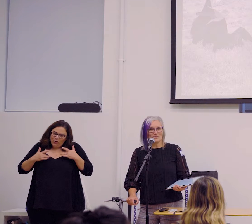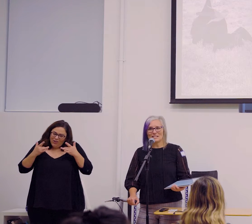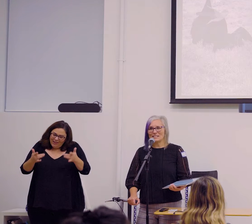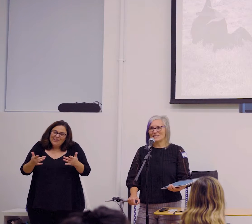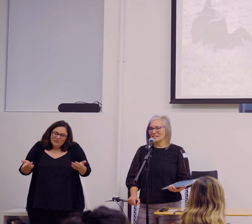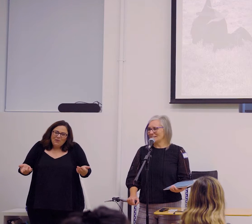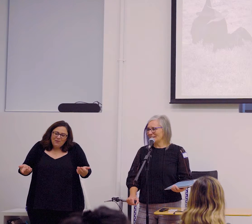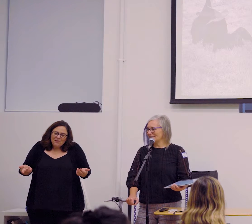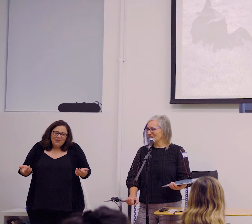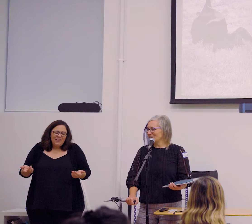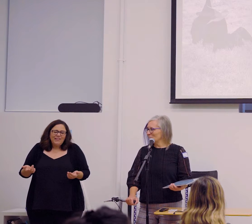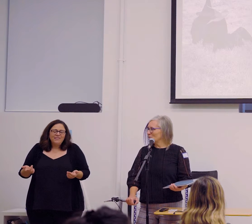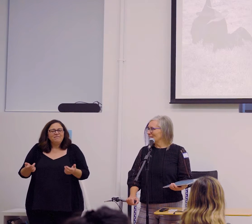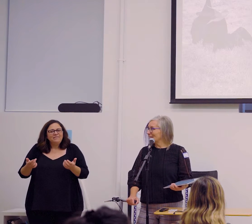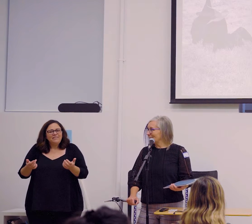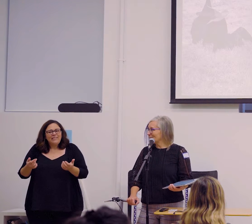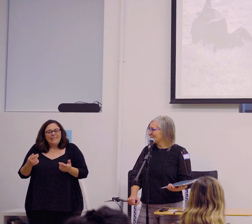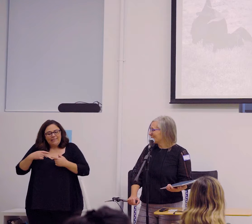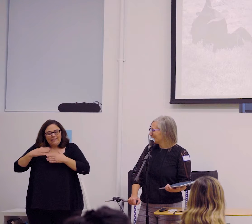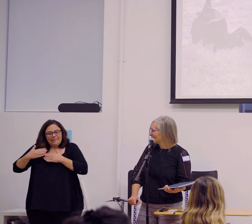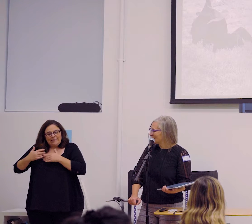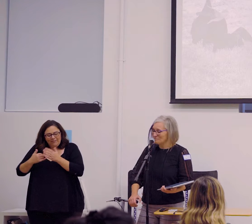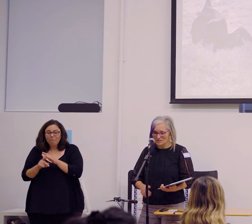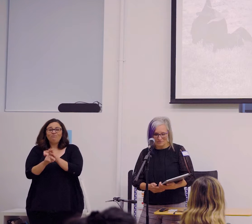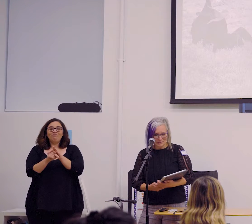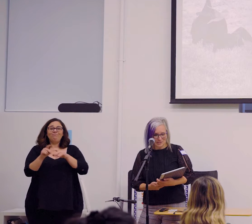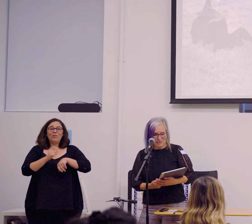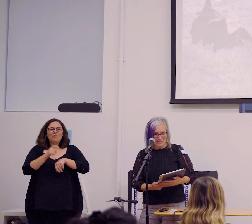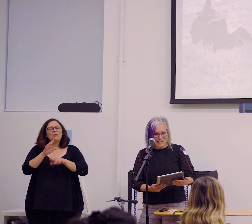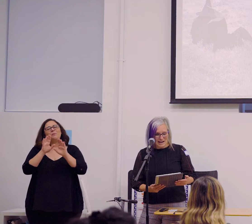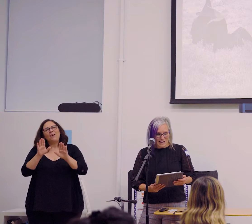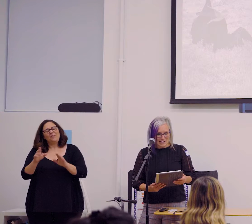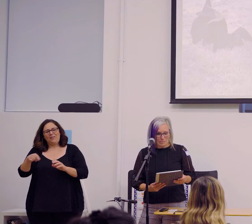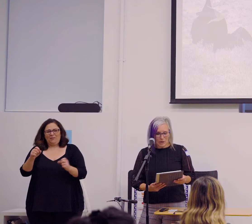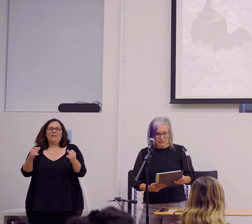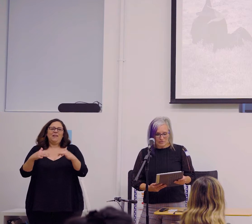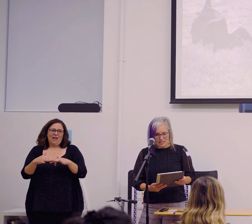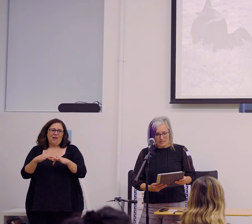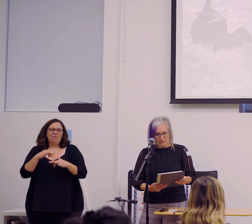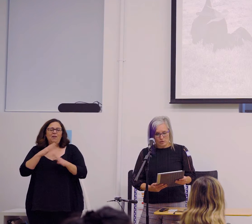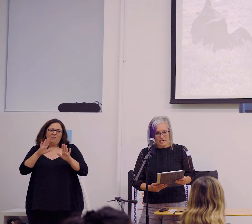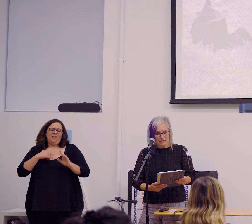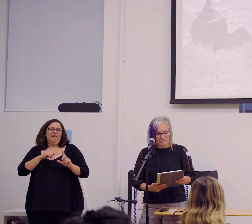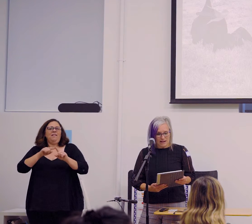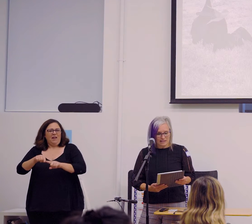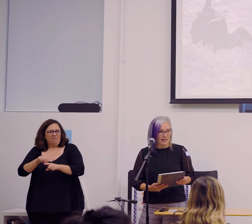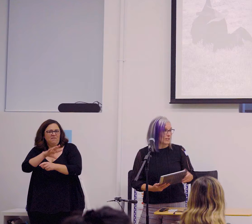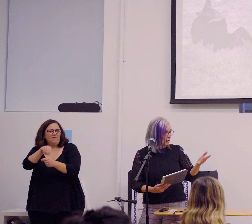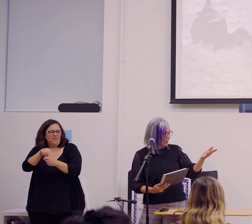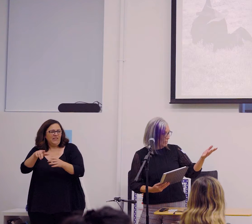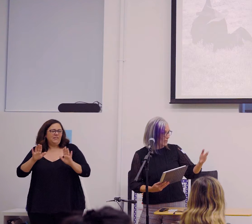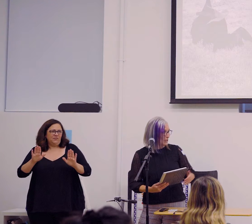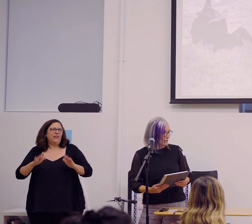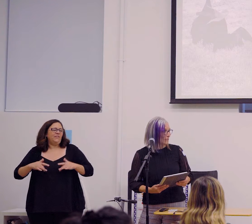so it can take some doing to get here. So it's really wonderful to be part of this great event. And